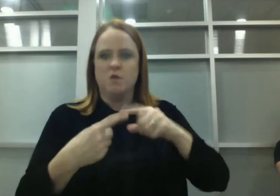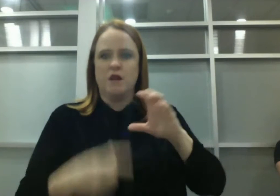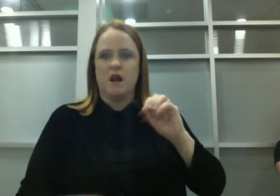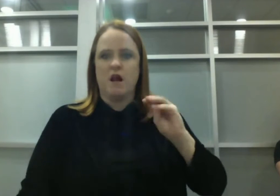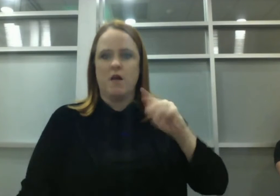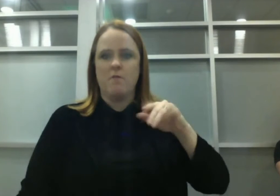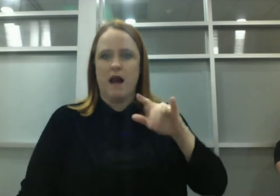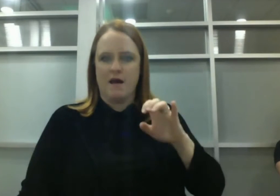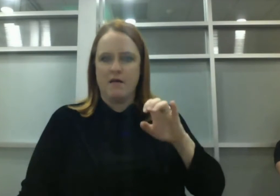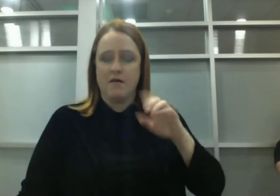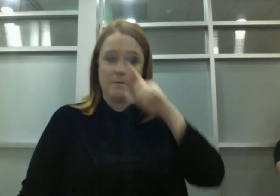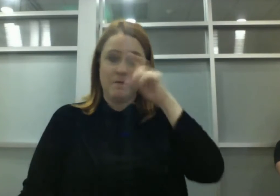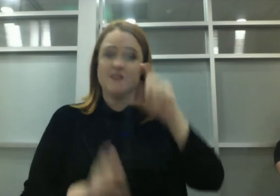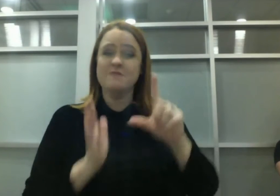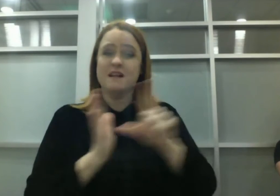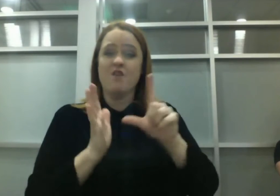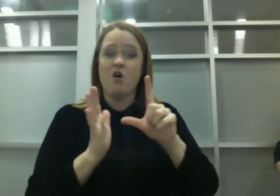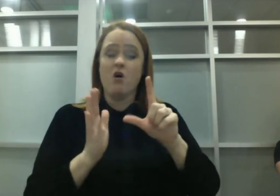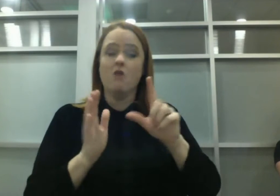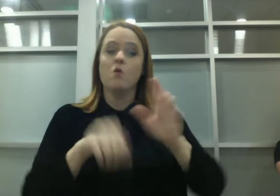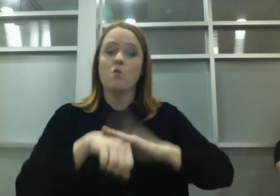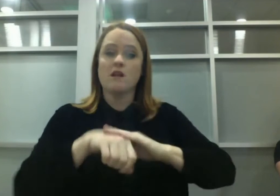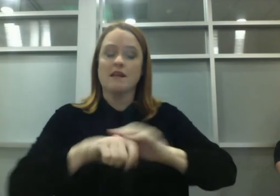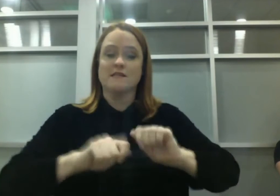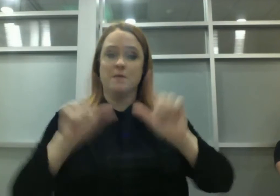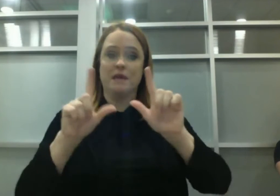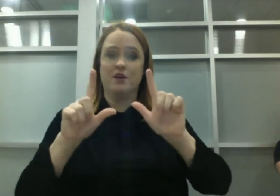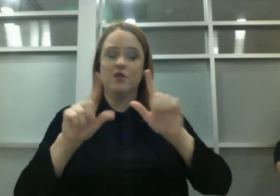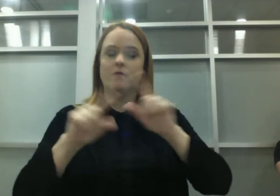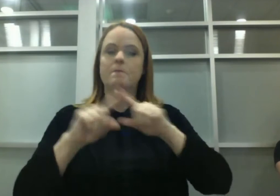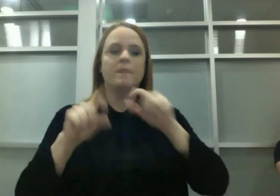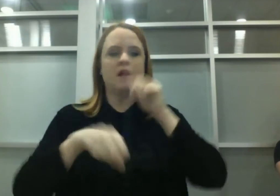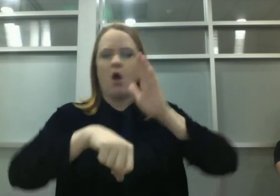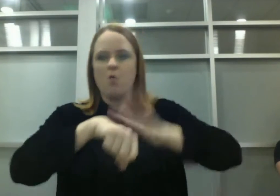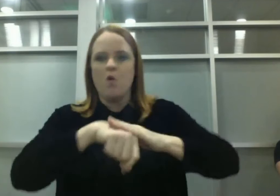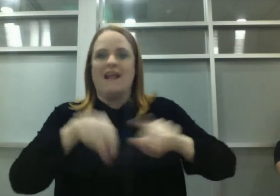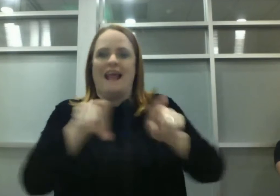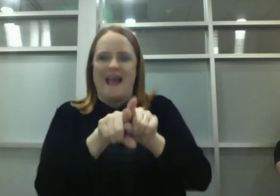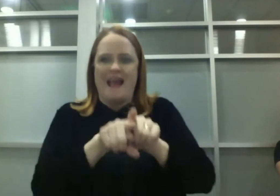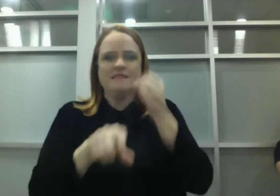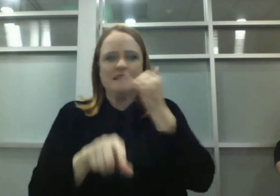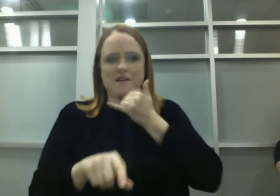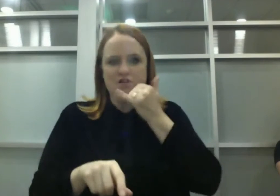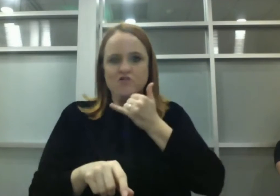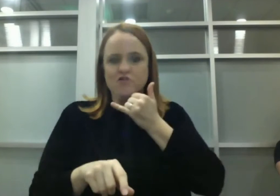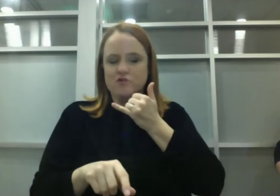but it's not warnings as errors. There is an option to do that with the compiler, but it's not on by default.